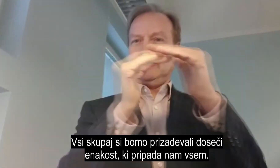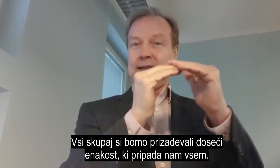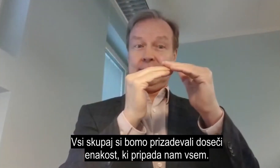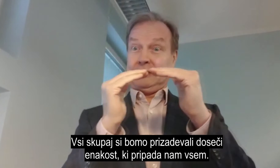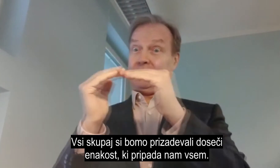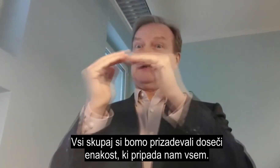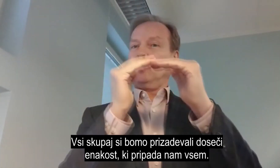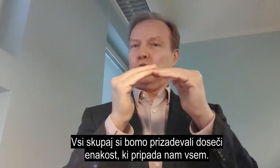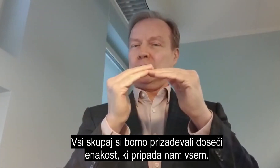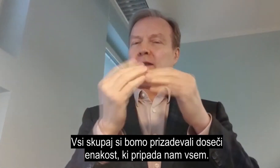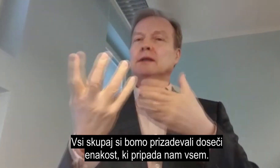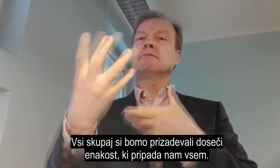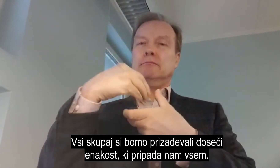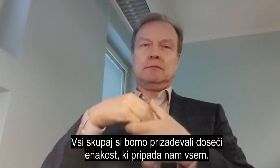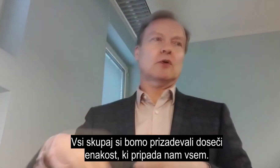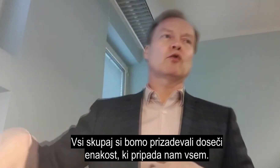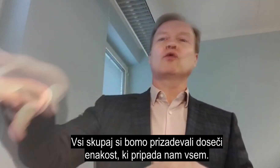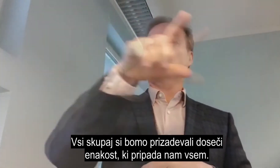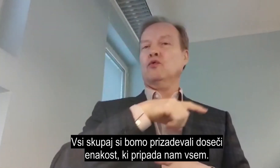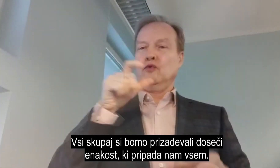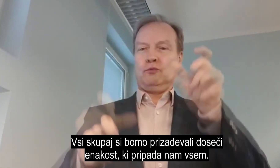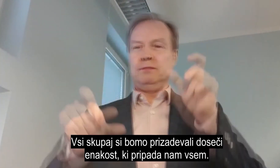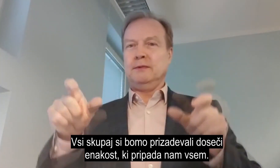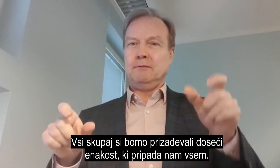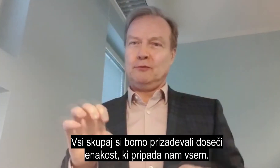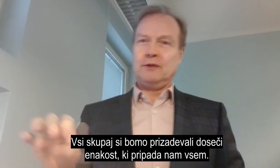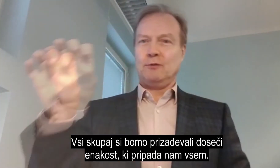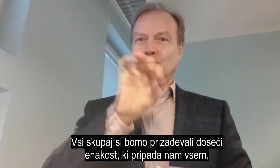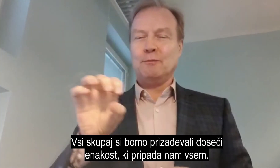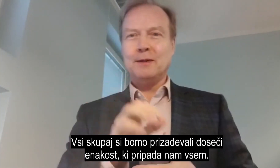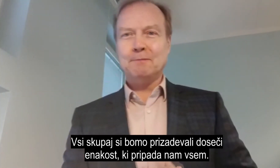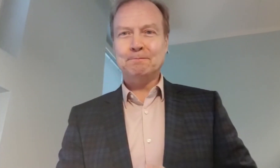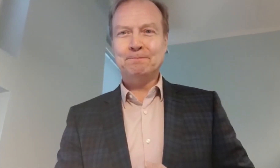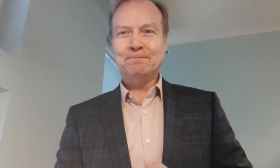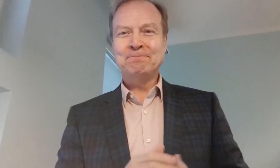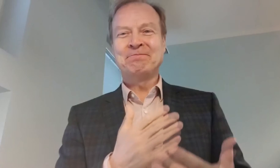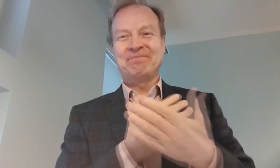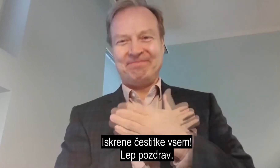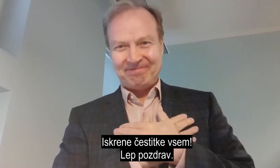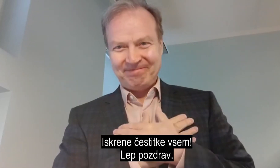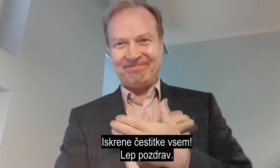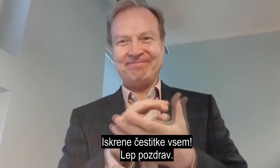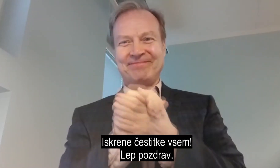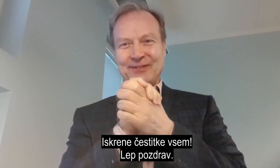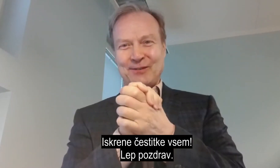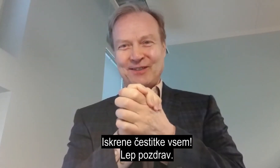equality quality